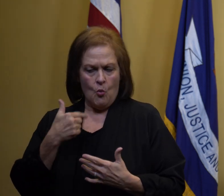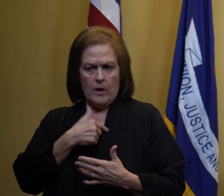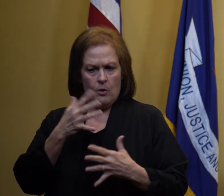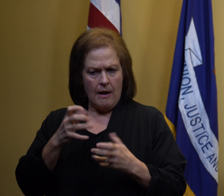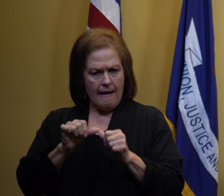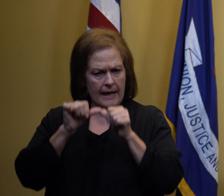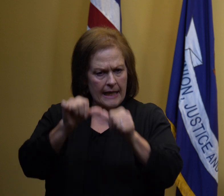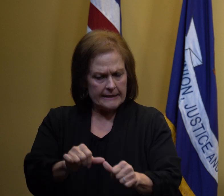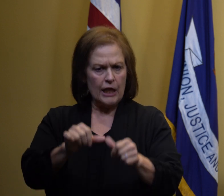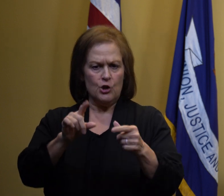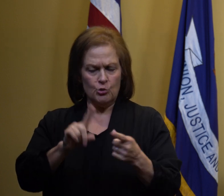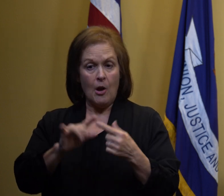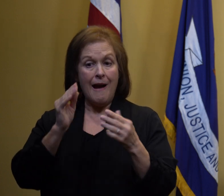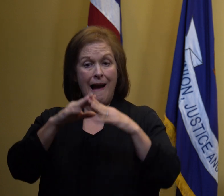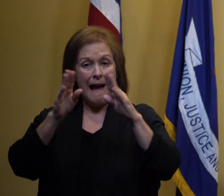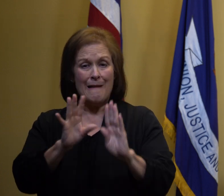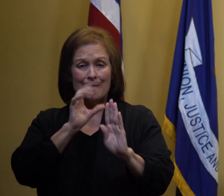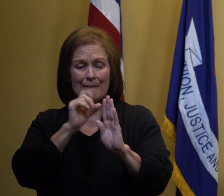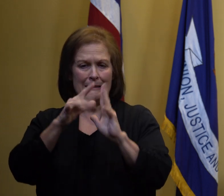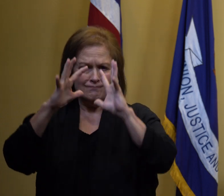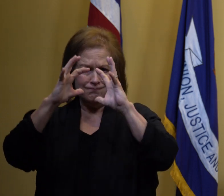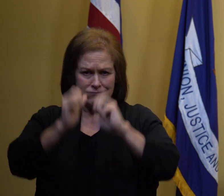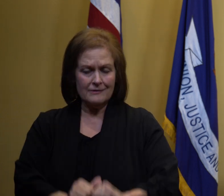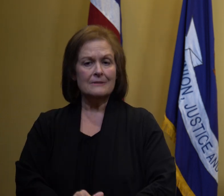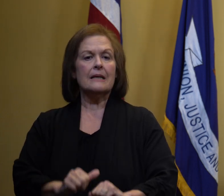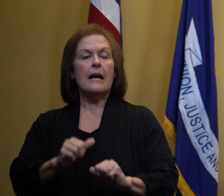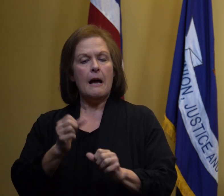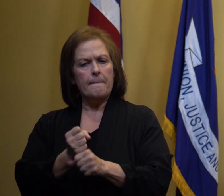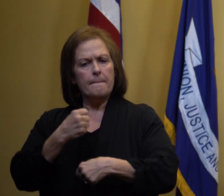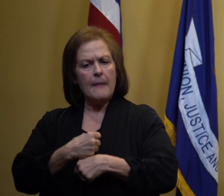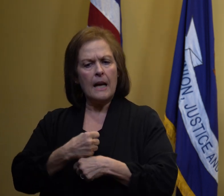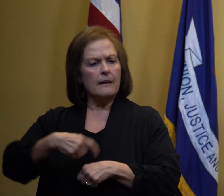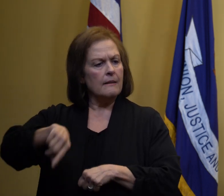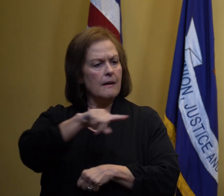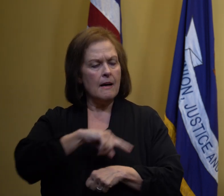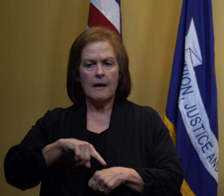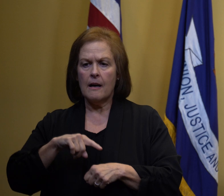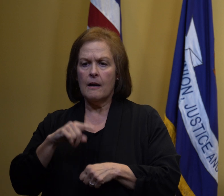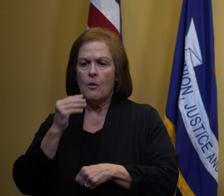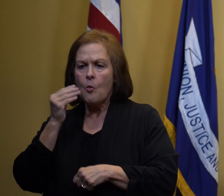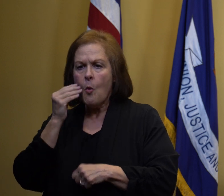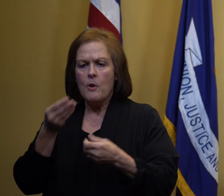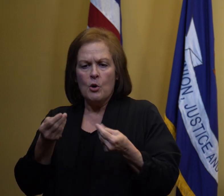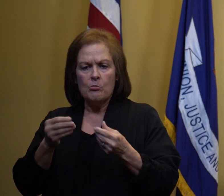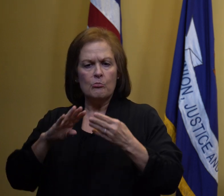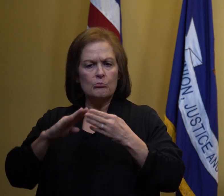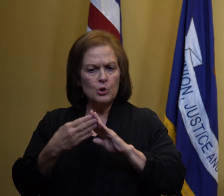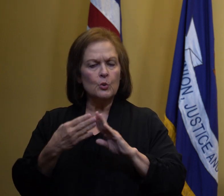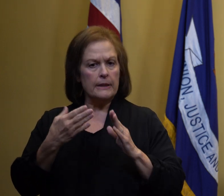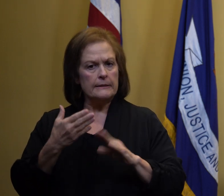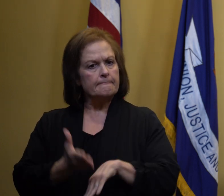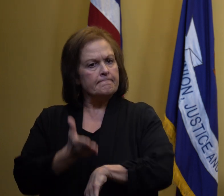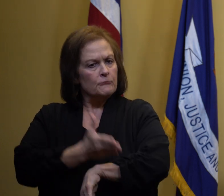will, knock it down, creating again a more viable community to further investment, and bringing